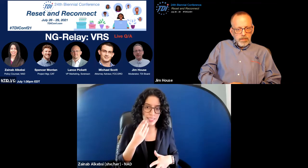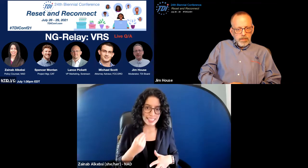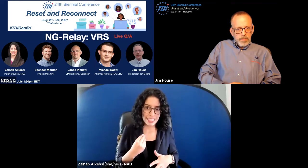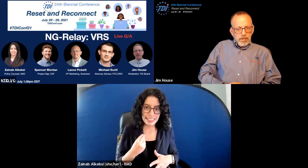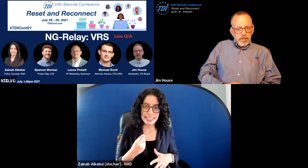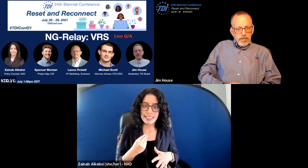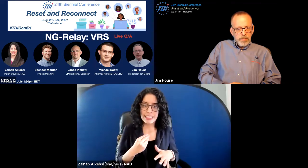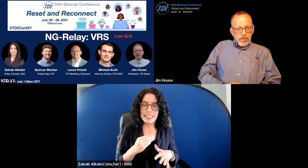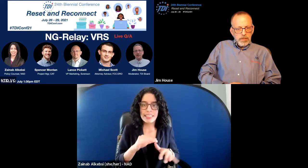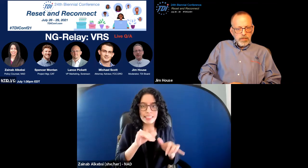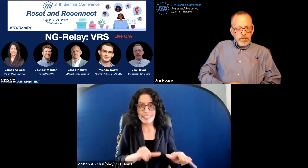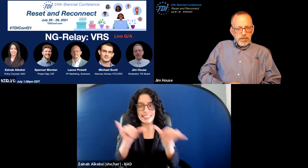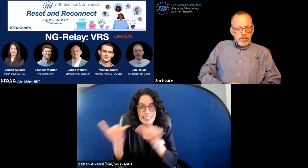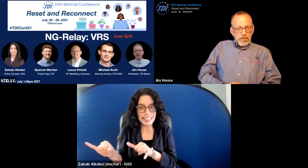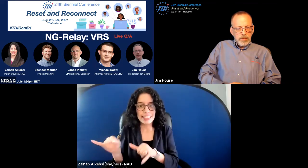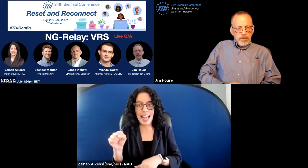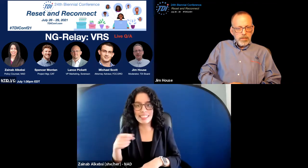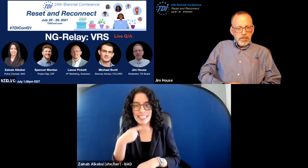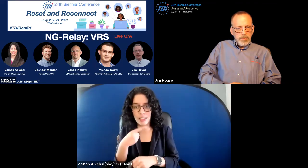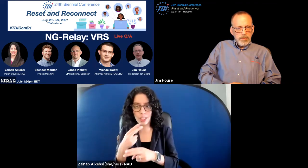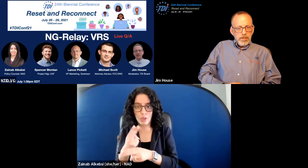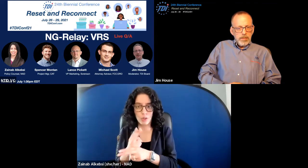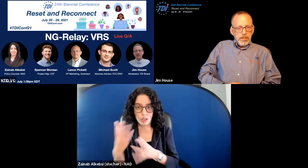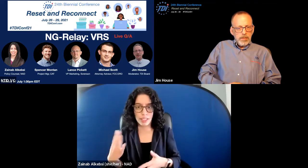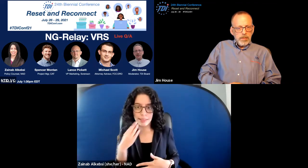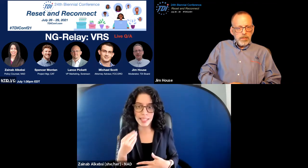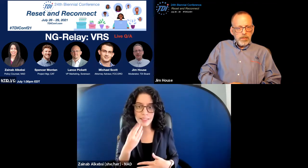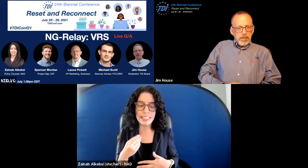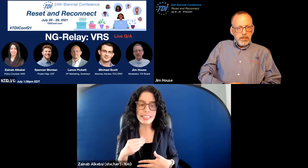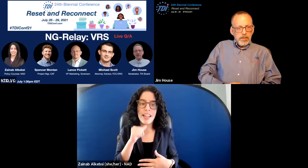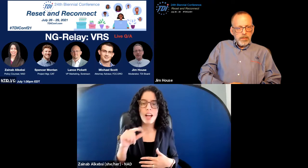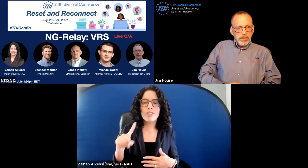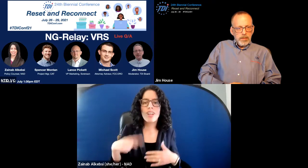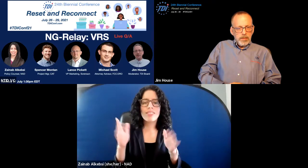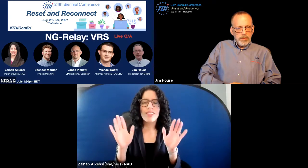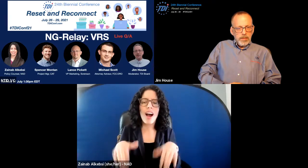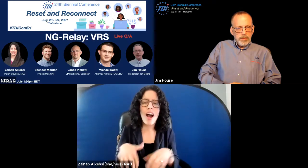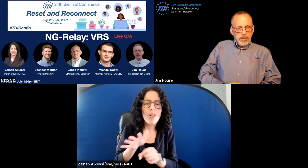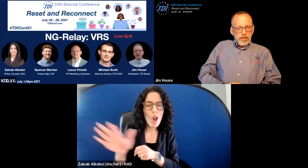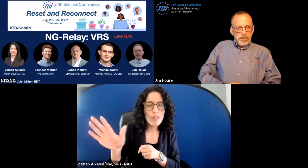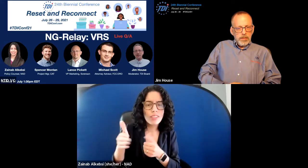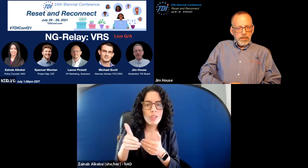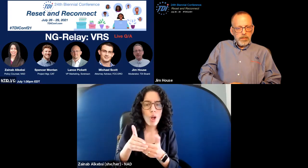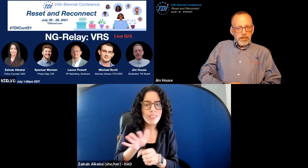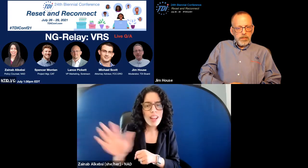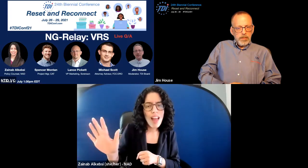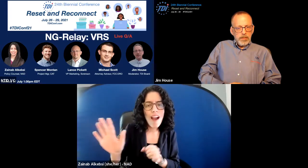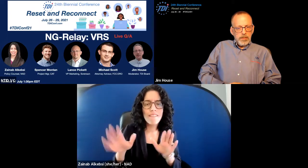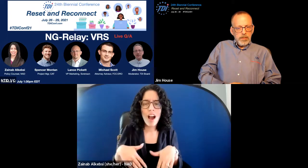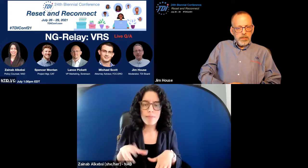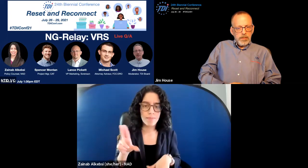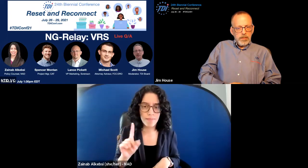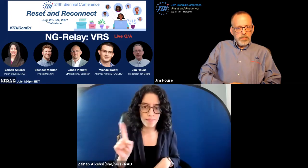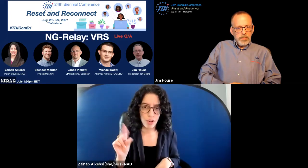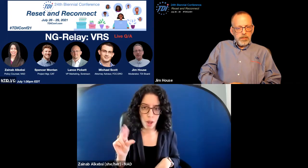That means the deaf user experience must be the equivalent of the non-deaf